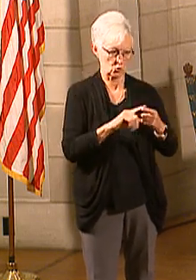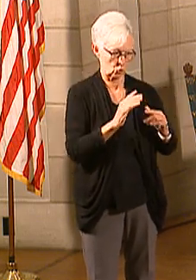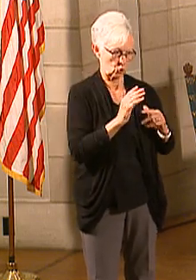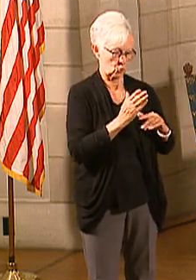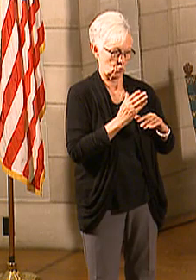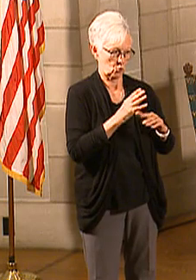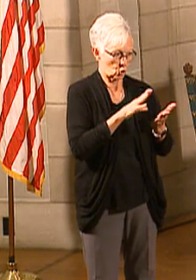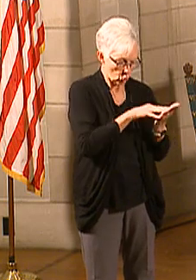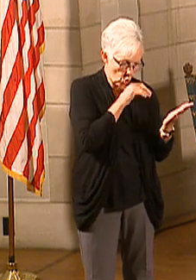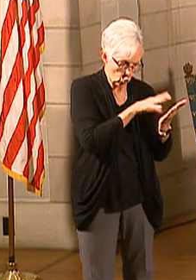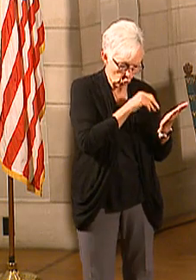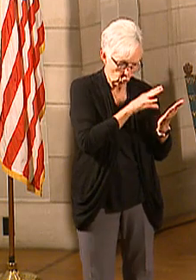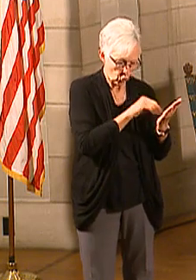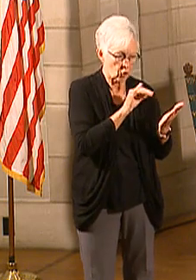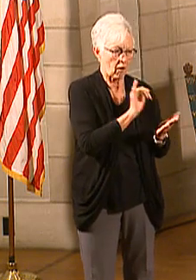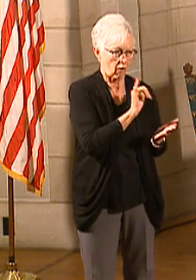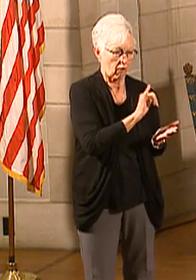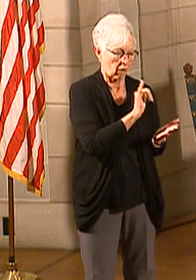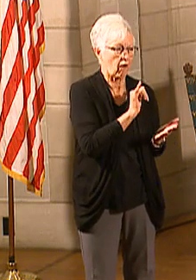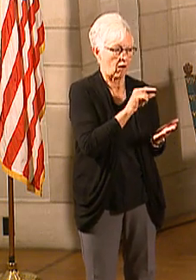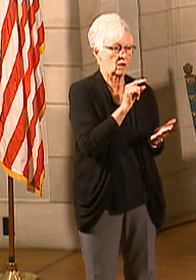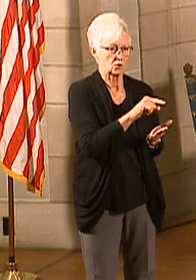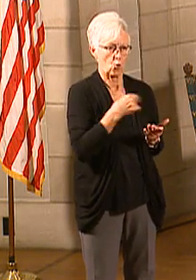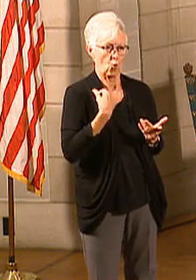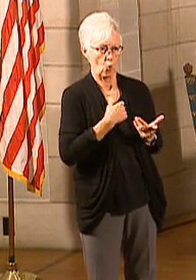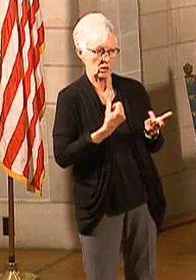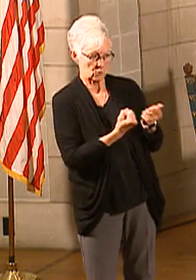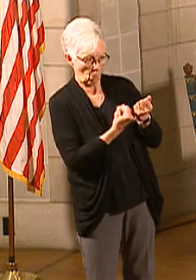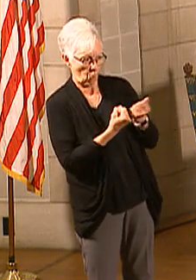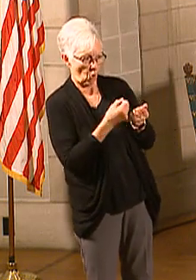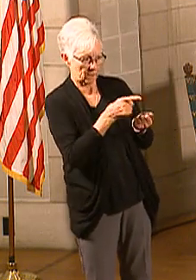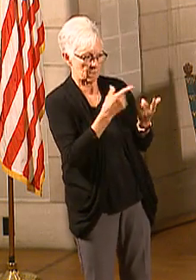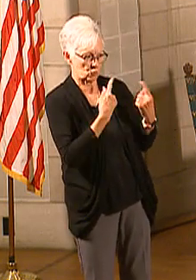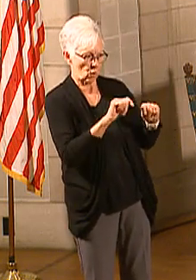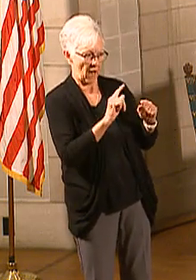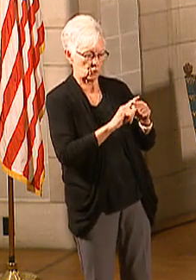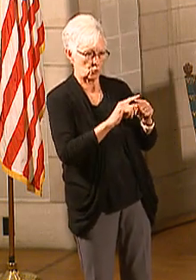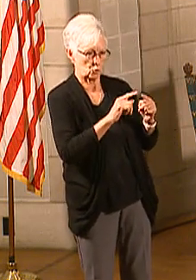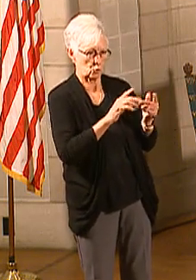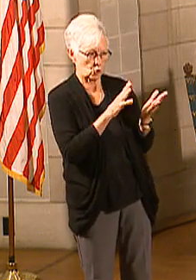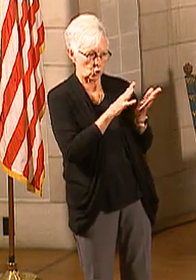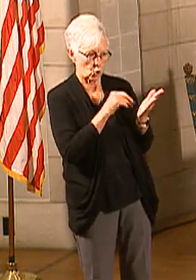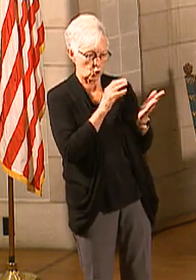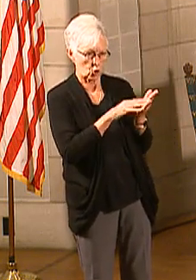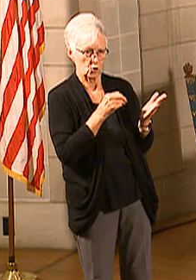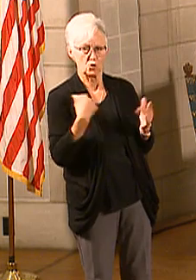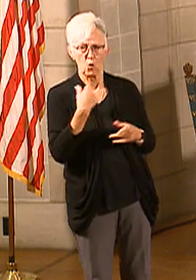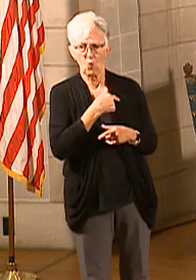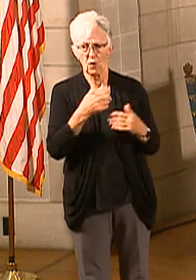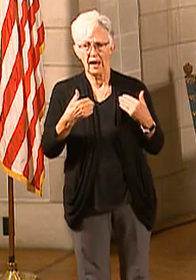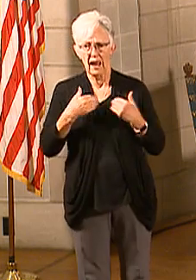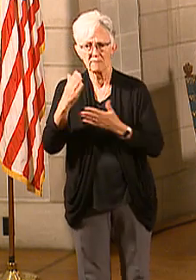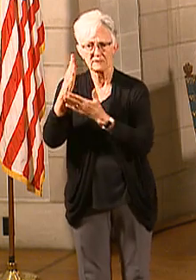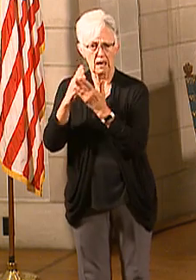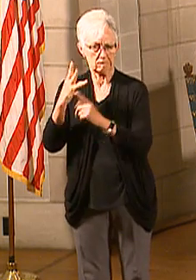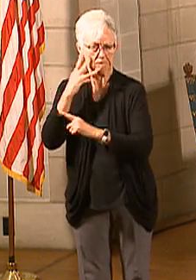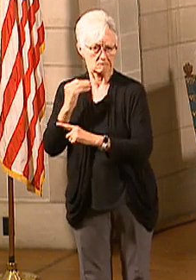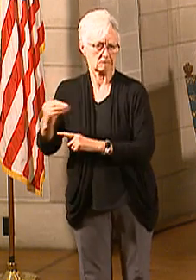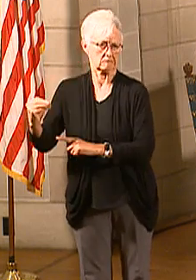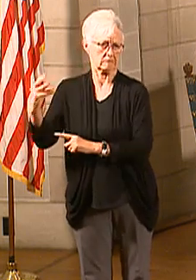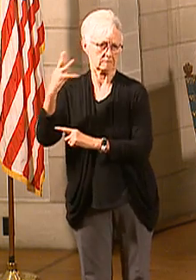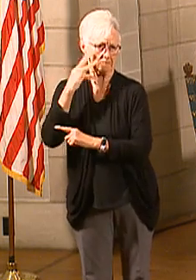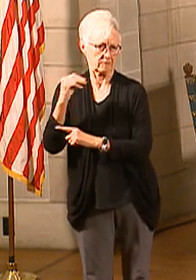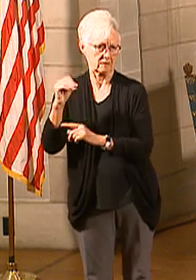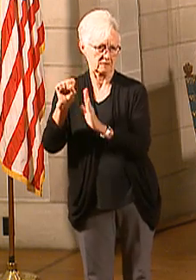knowledge and their understanding. So we would not increase their caseloads. So we have some seasoned teammates who continue to carry